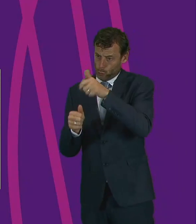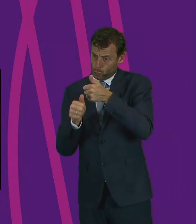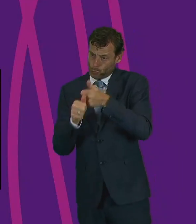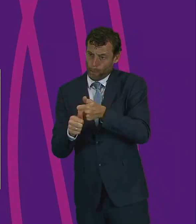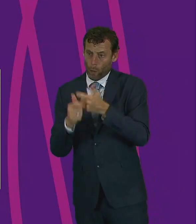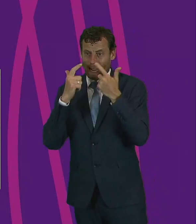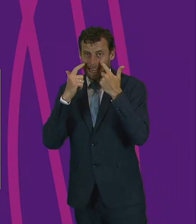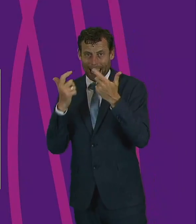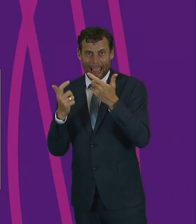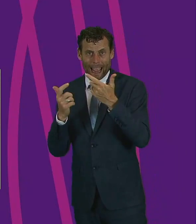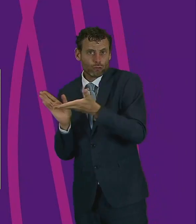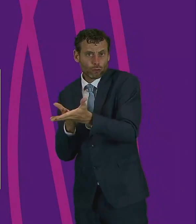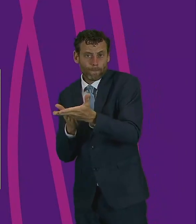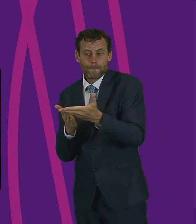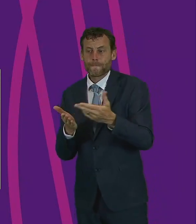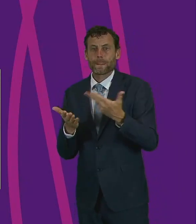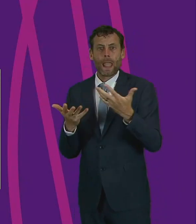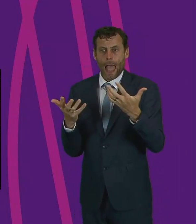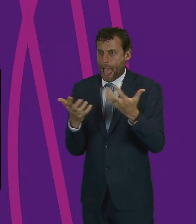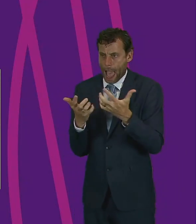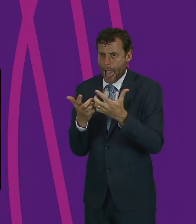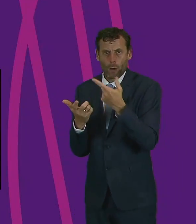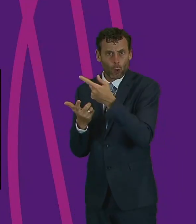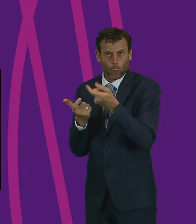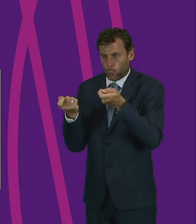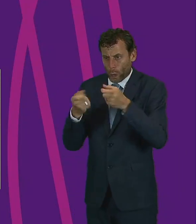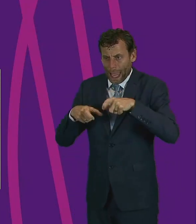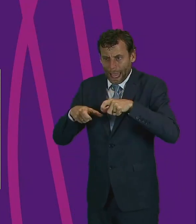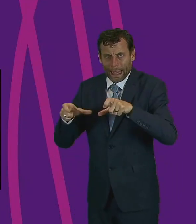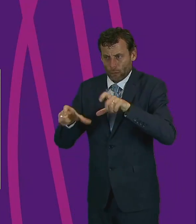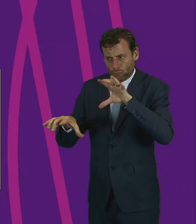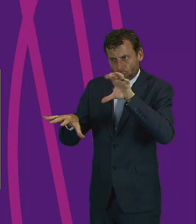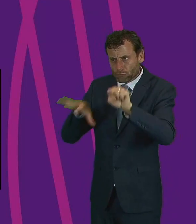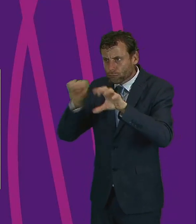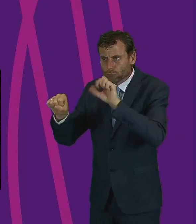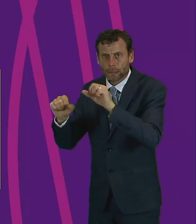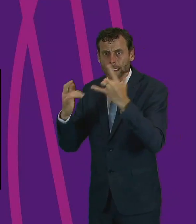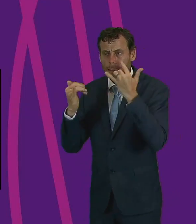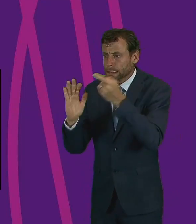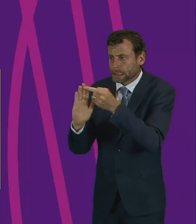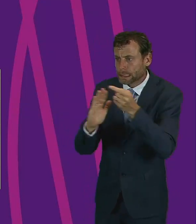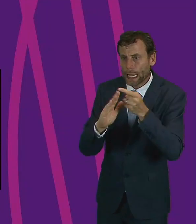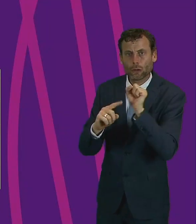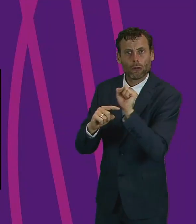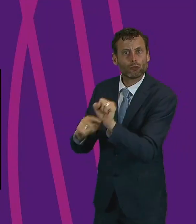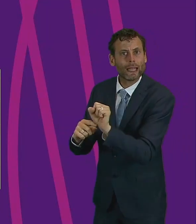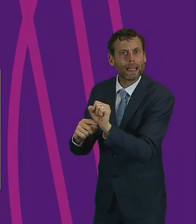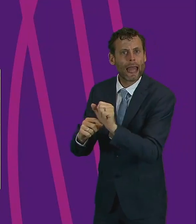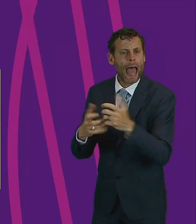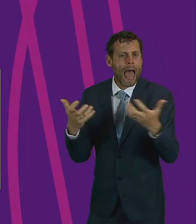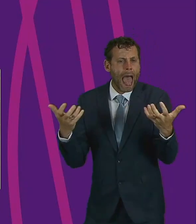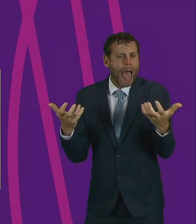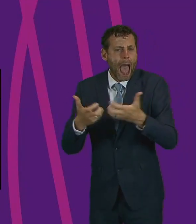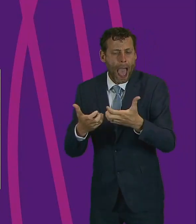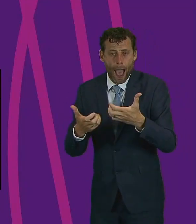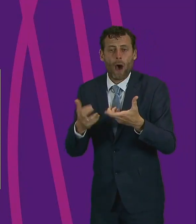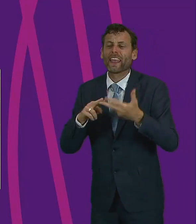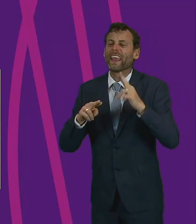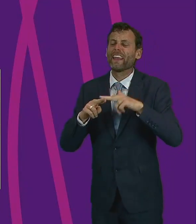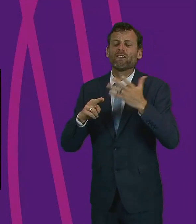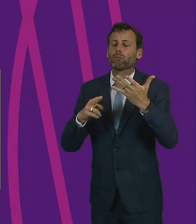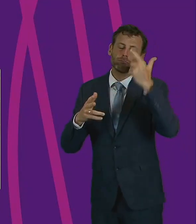protect? And overall, what will be needed to ensure that patients feel safe in